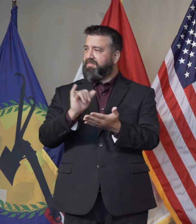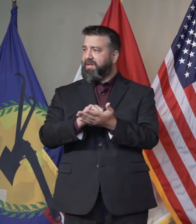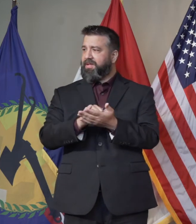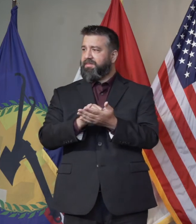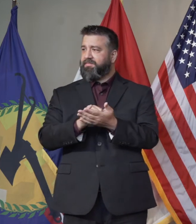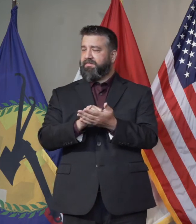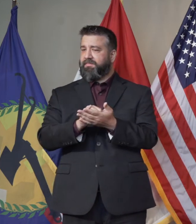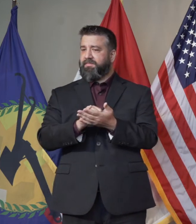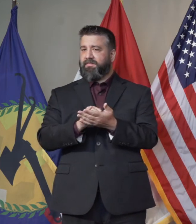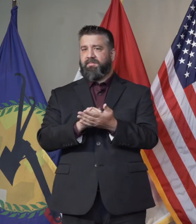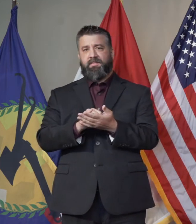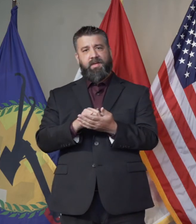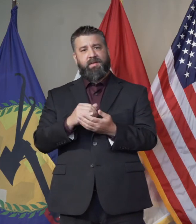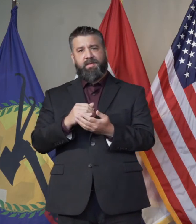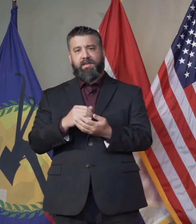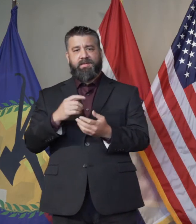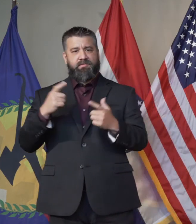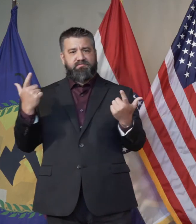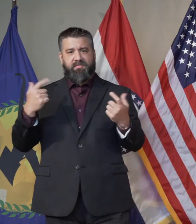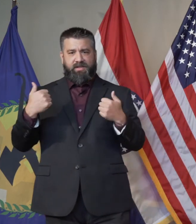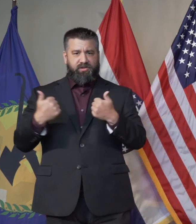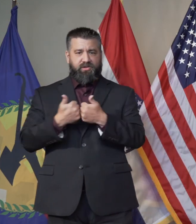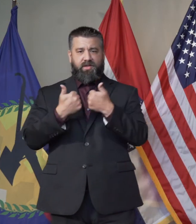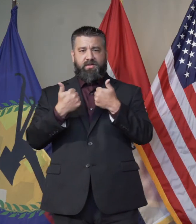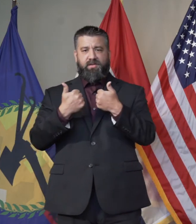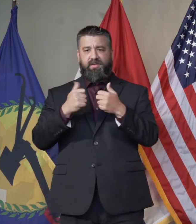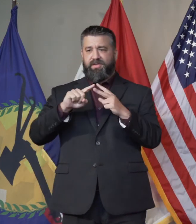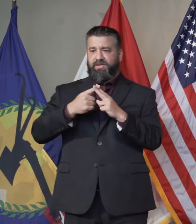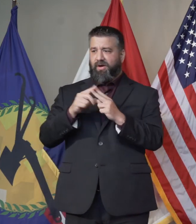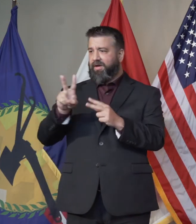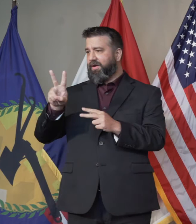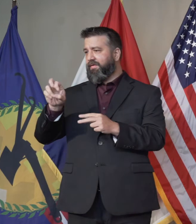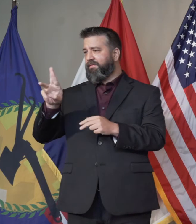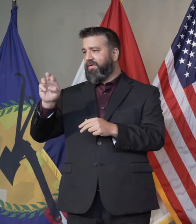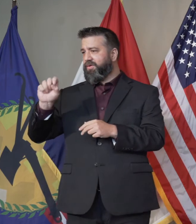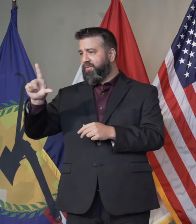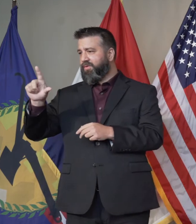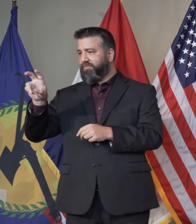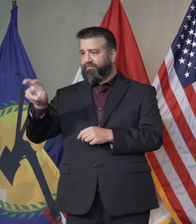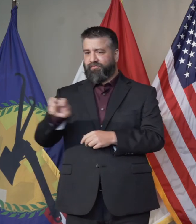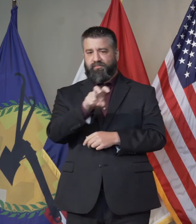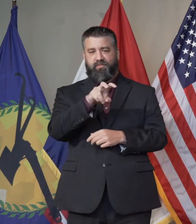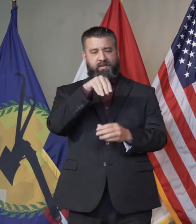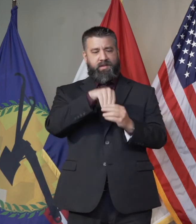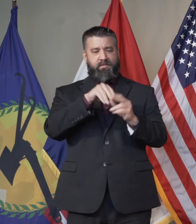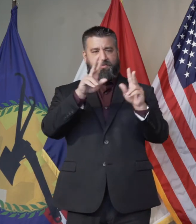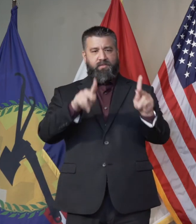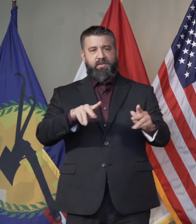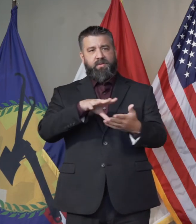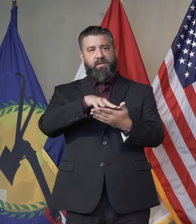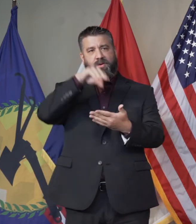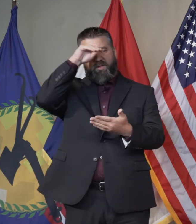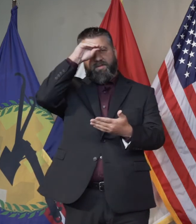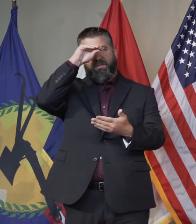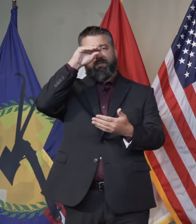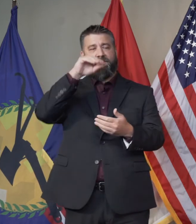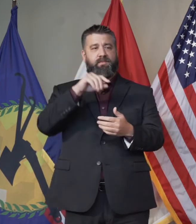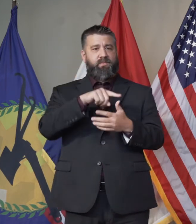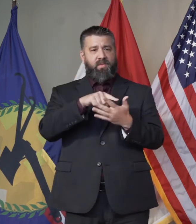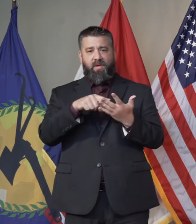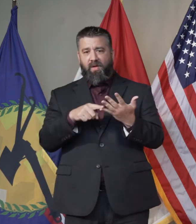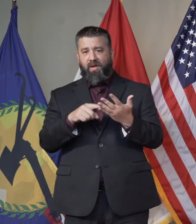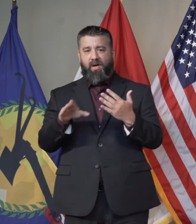big undertaking, moving from virtual to in-classroom learning in a hybrid model with all of